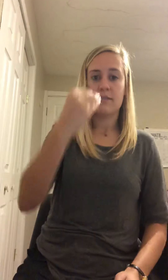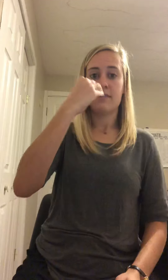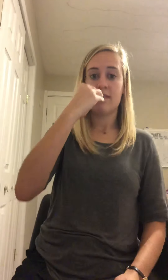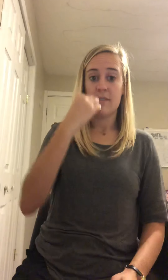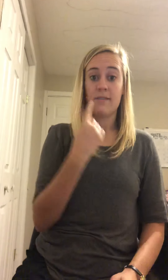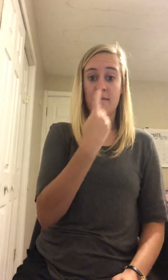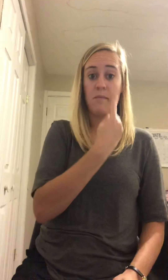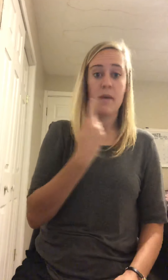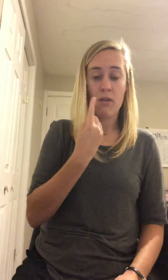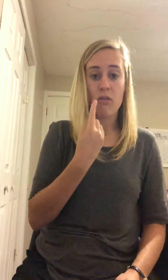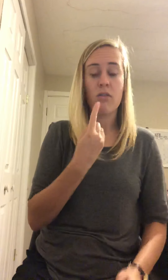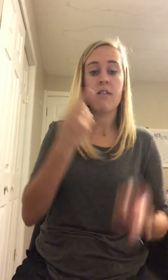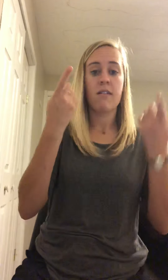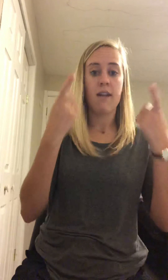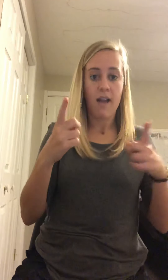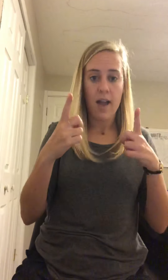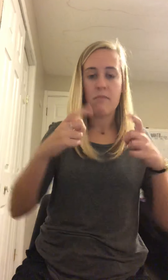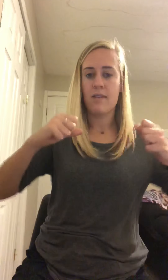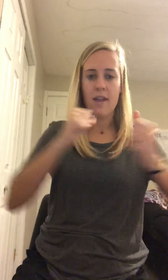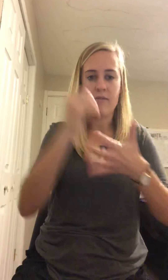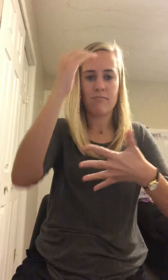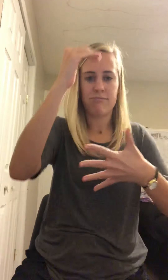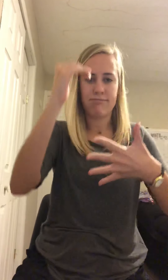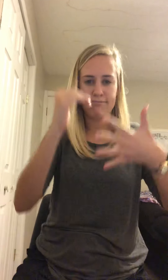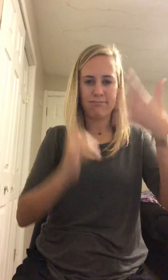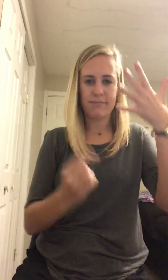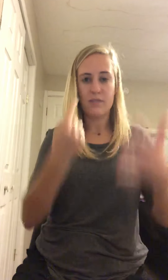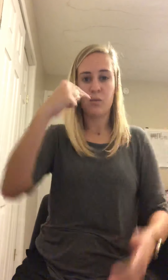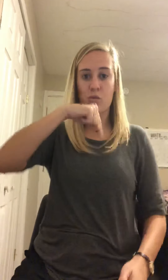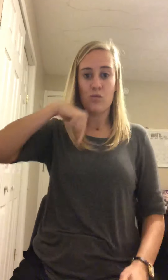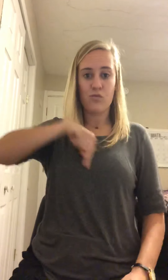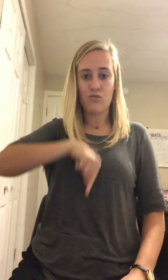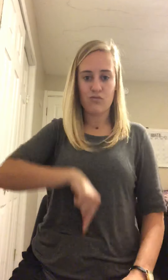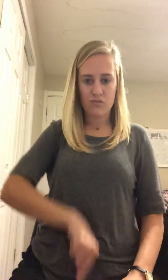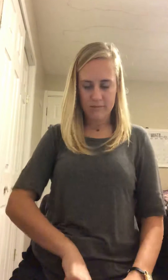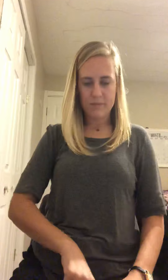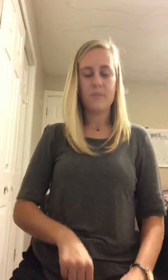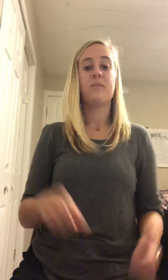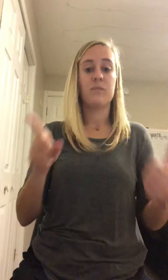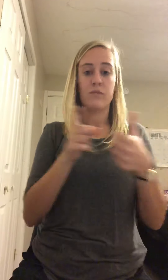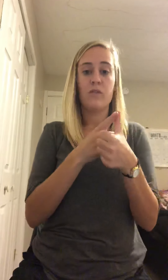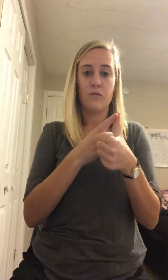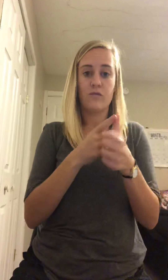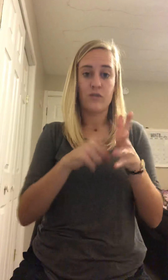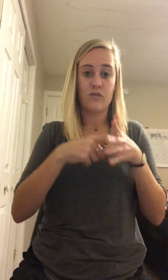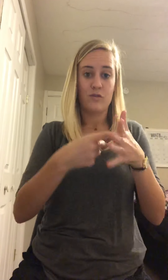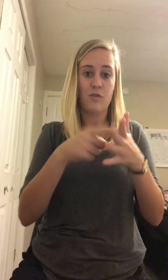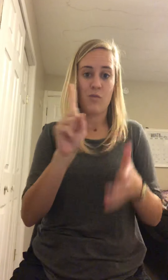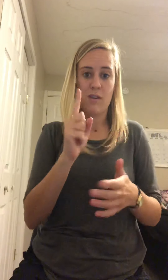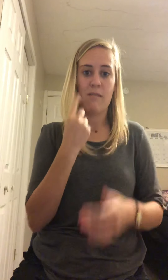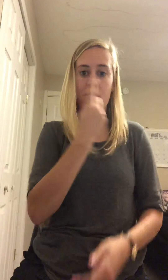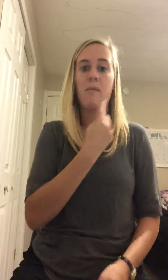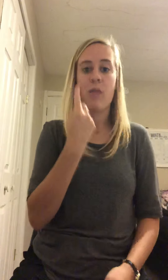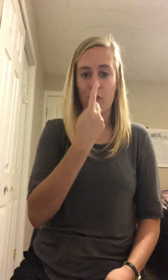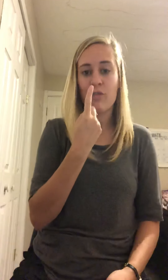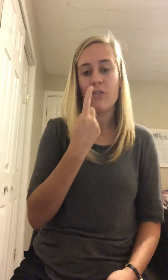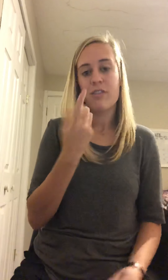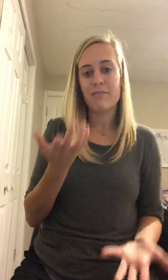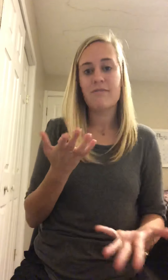system. Food or beverages come into the mouth, and that's where the digestive process starts. Your teeth are used, first of all,